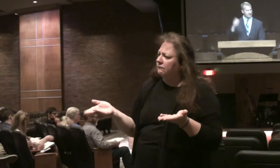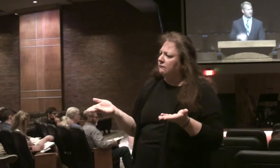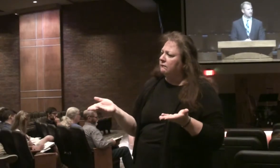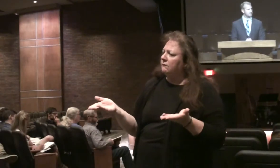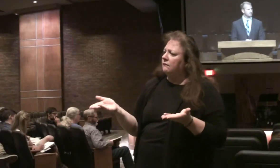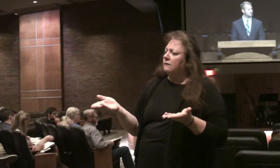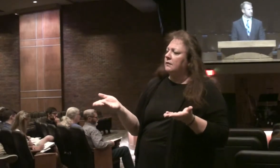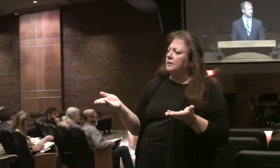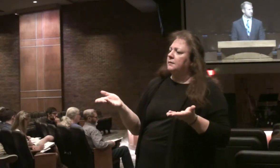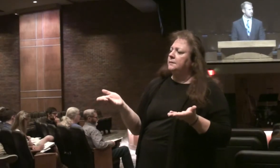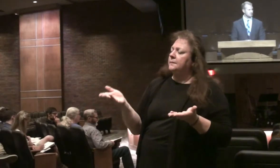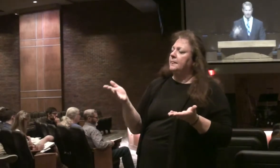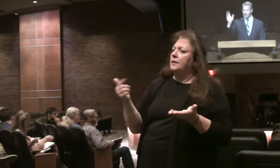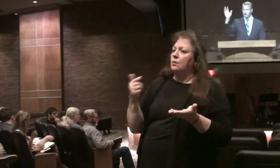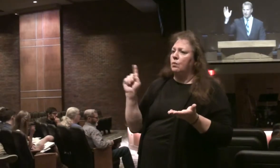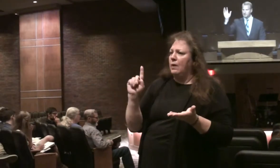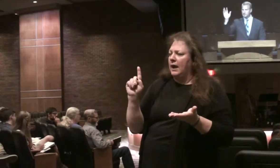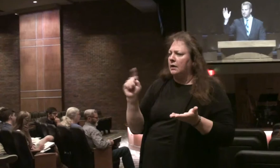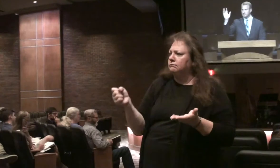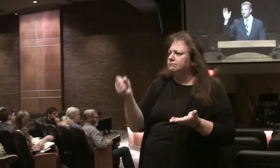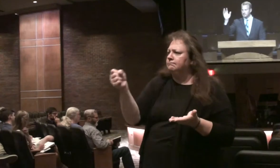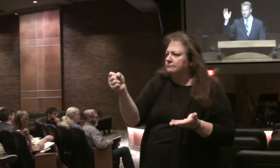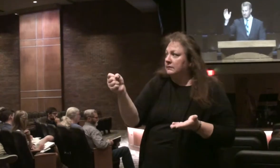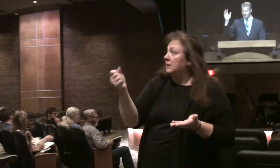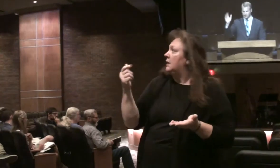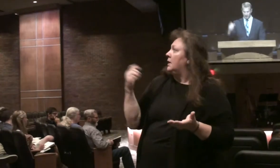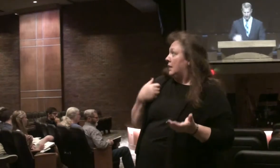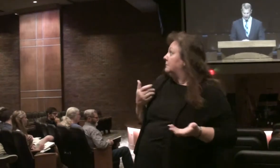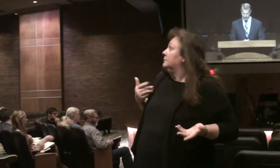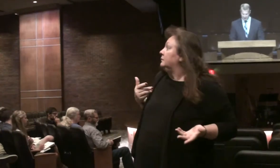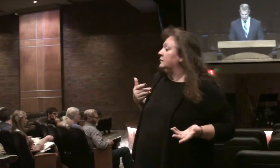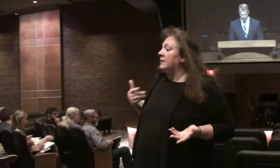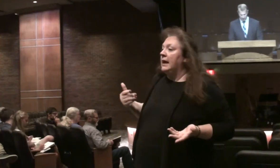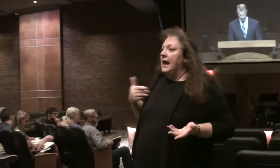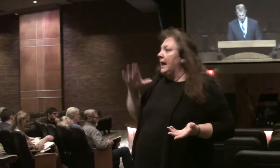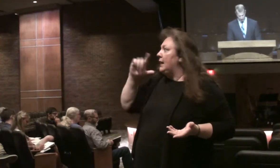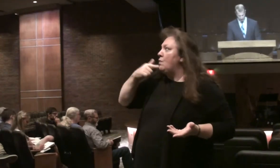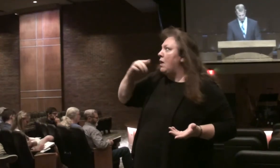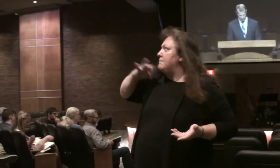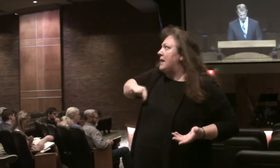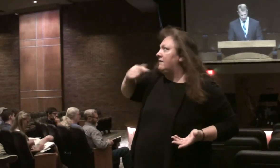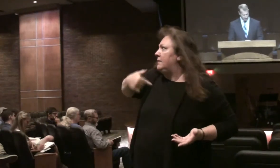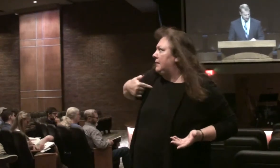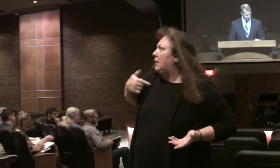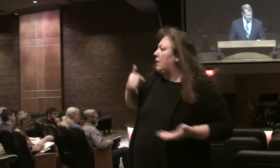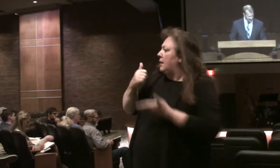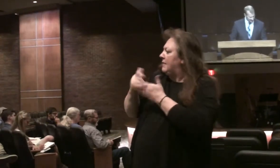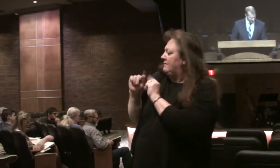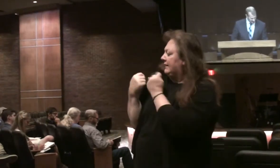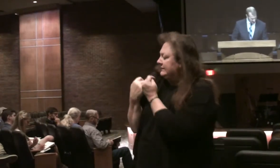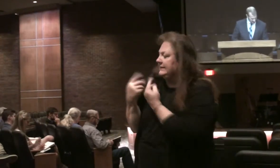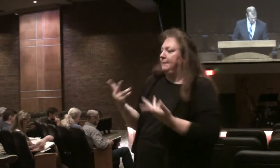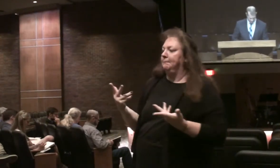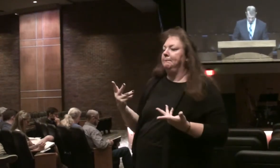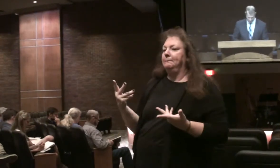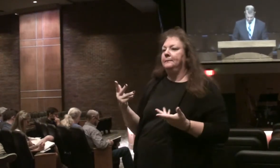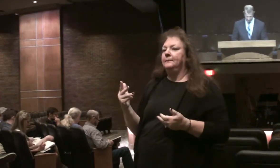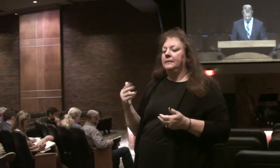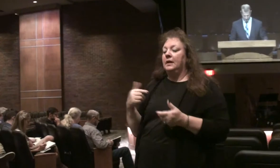a spot that needs serving? Put me in, coach. I'm not going to seek my own. Verse 5